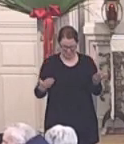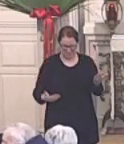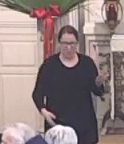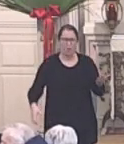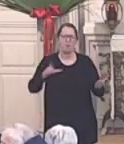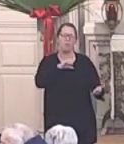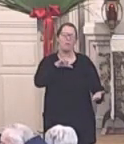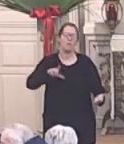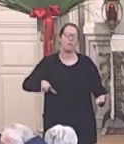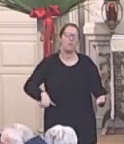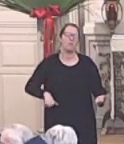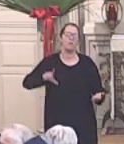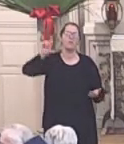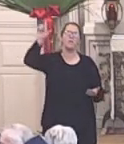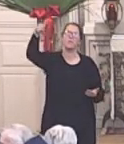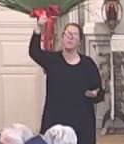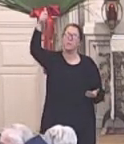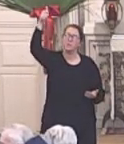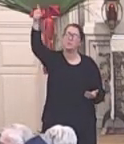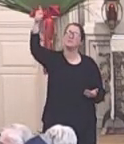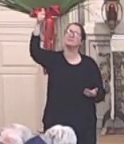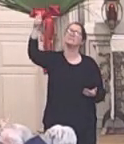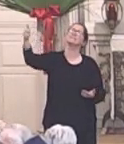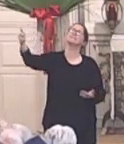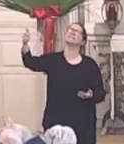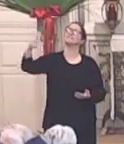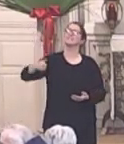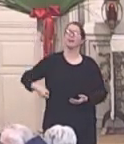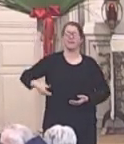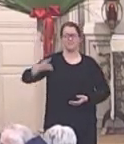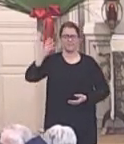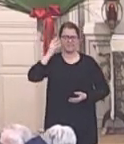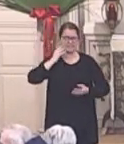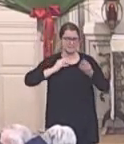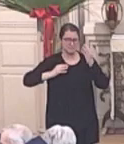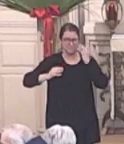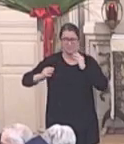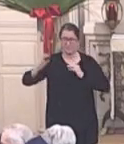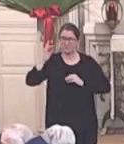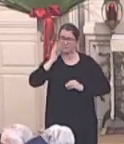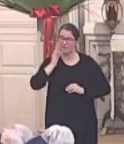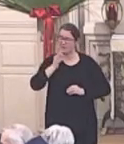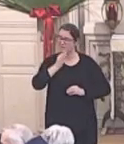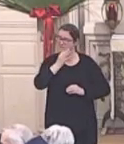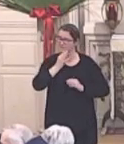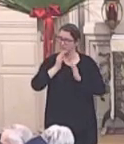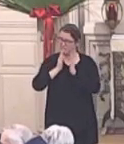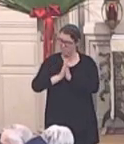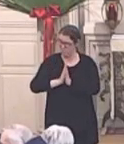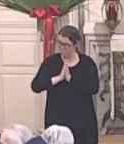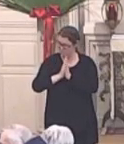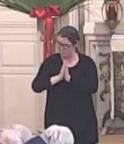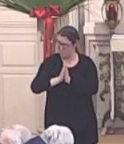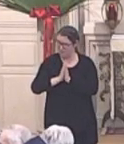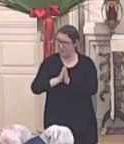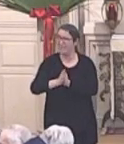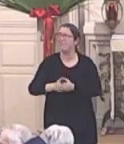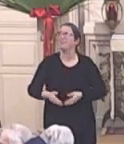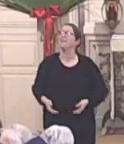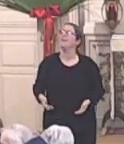Lord, who through all these 40 days for us did fast